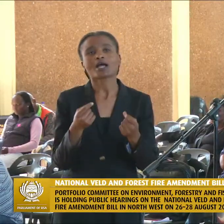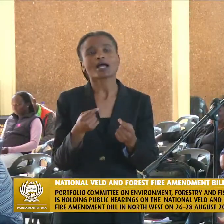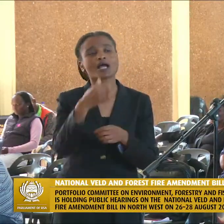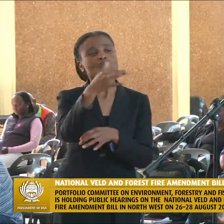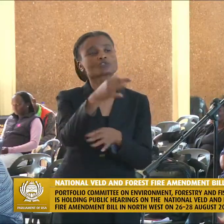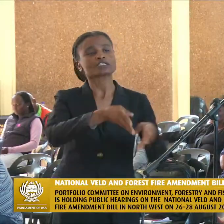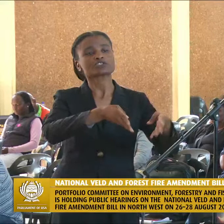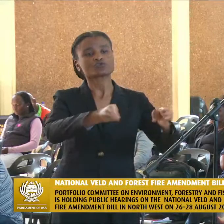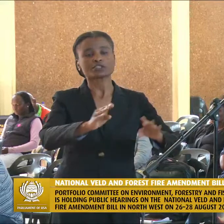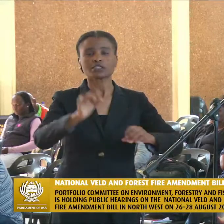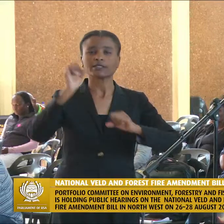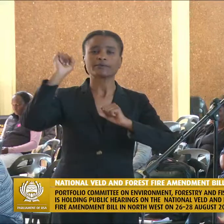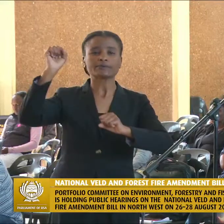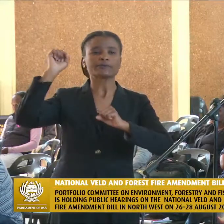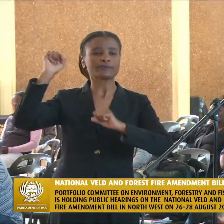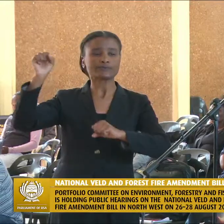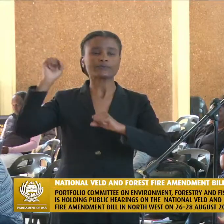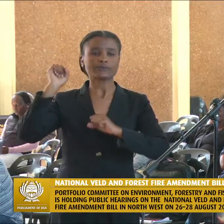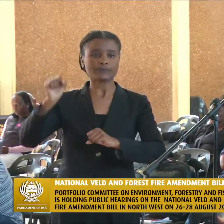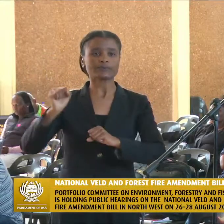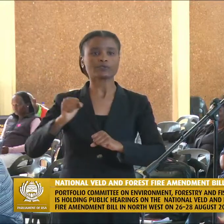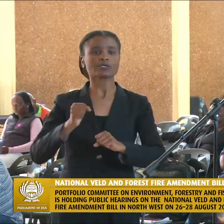then end up picking